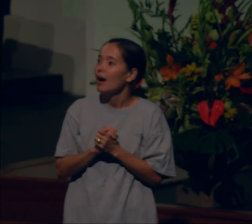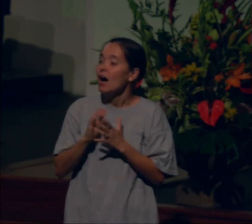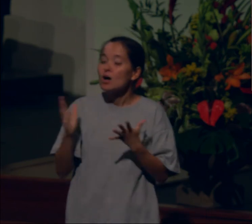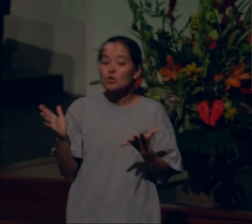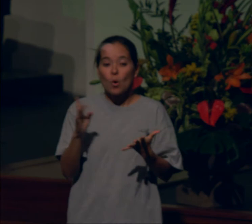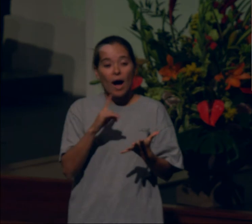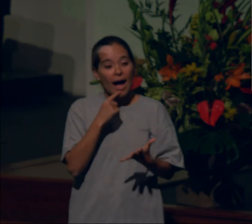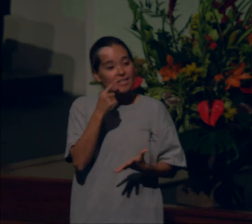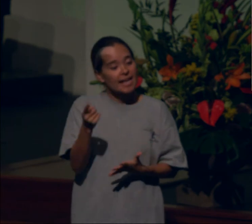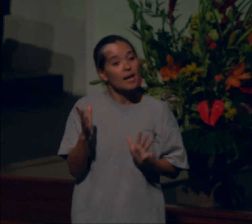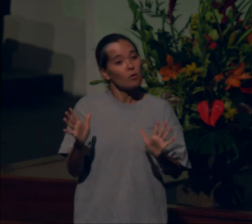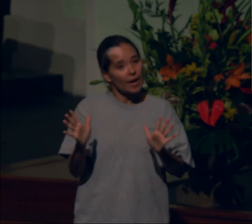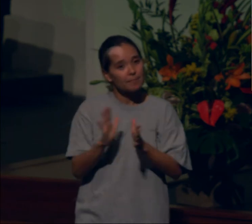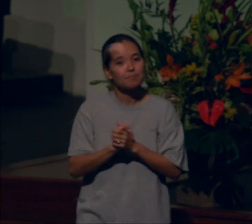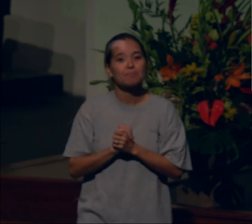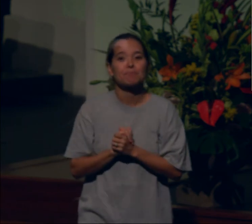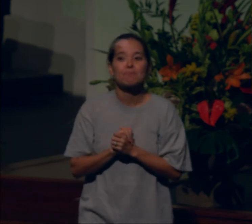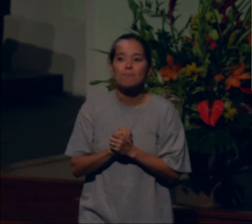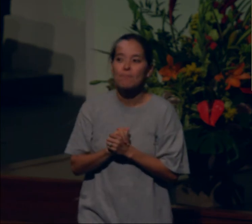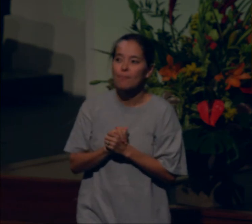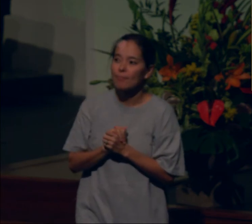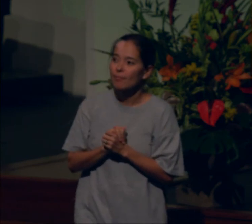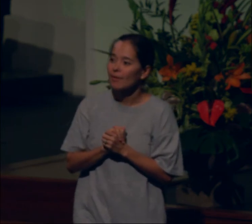said, you know,